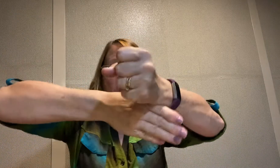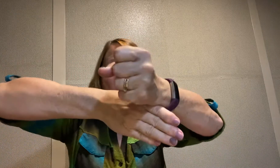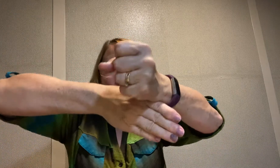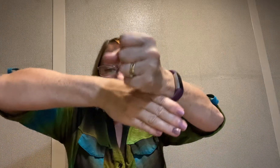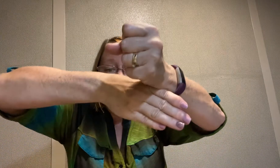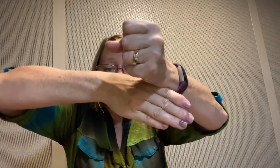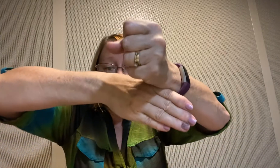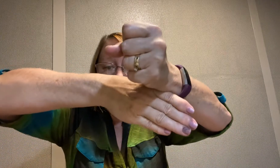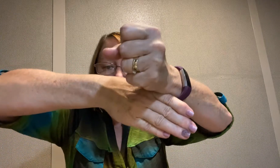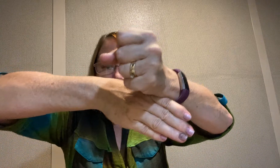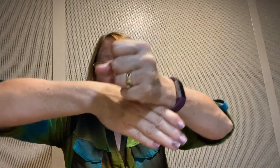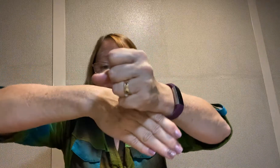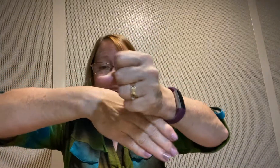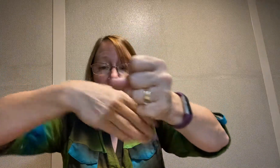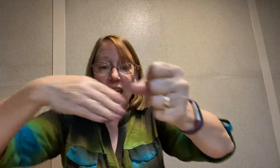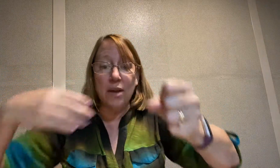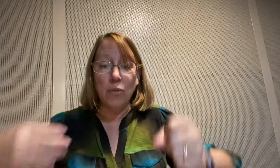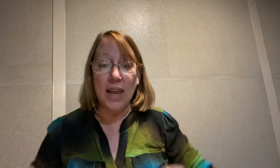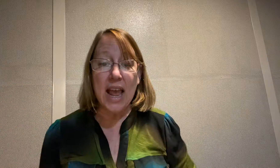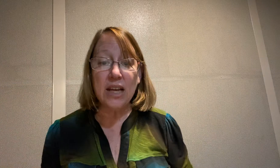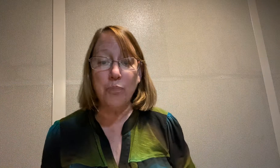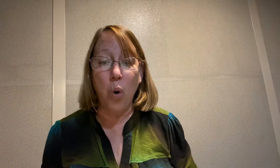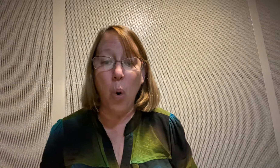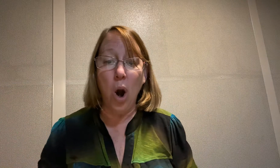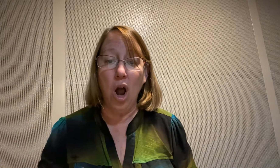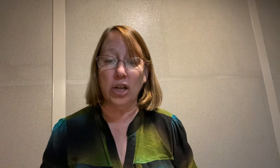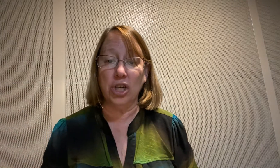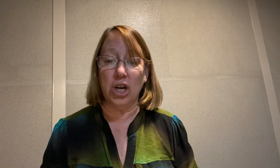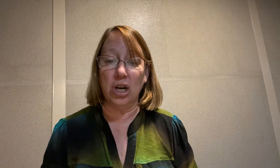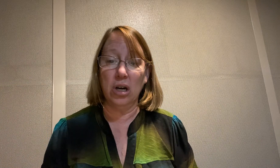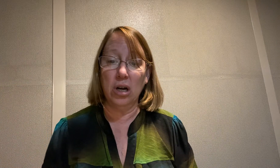blow, he laid poor Hunter